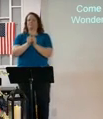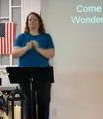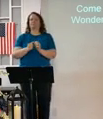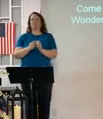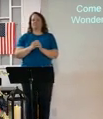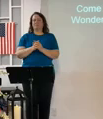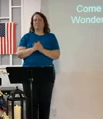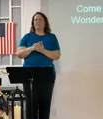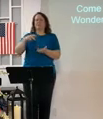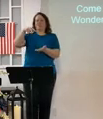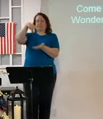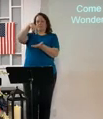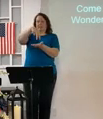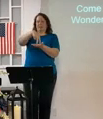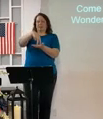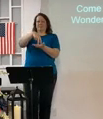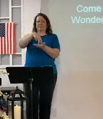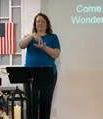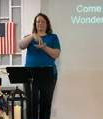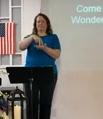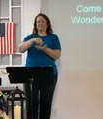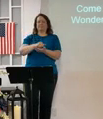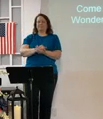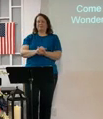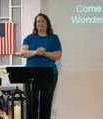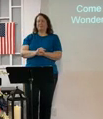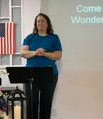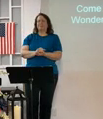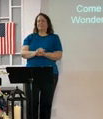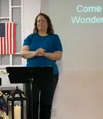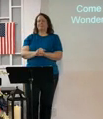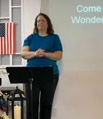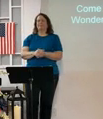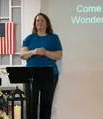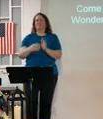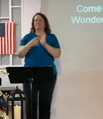If you can stand with us as we sing this song. Thanks.